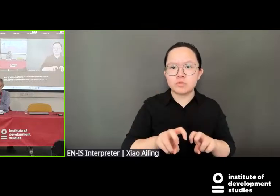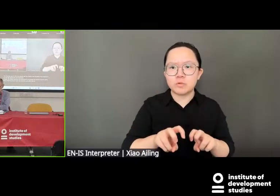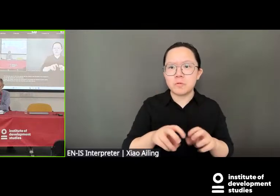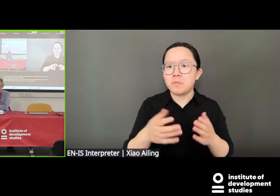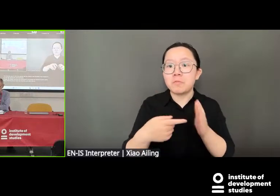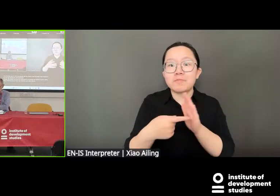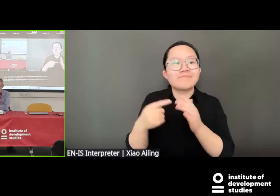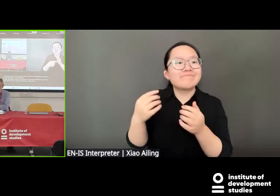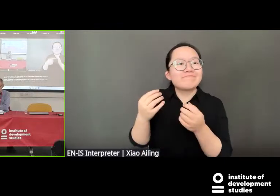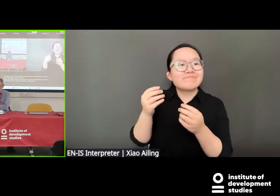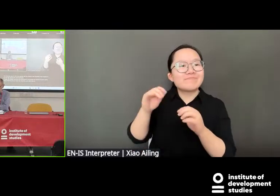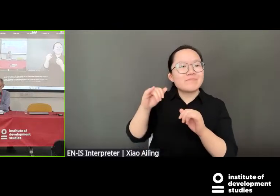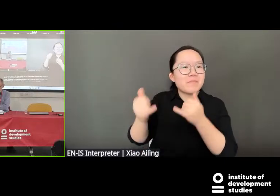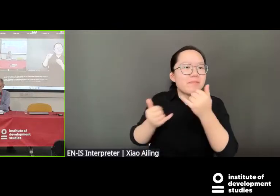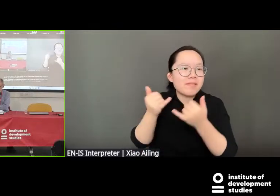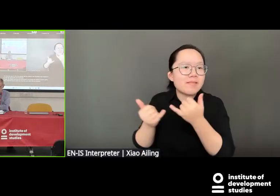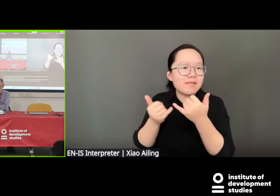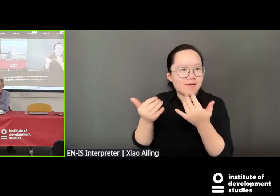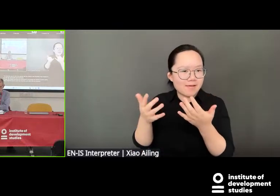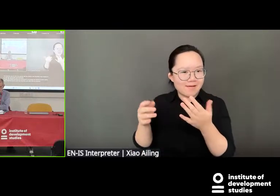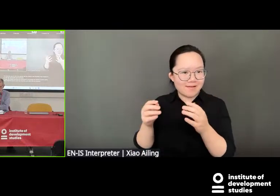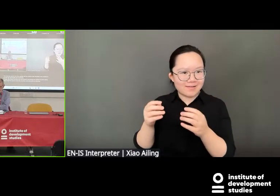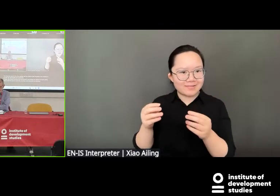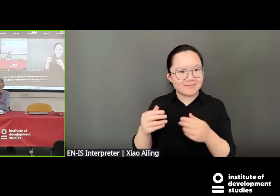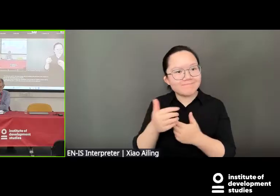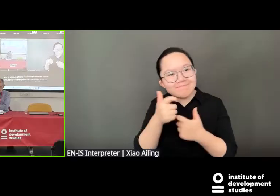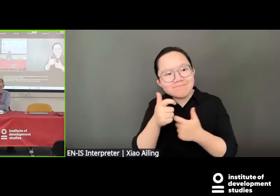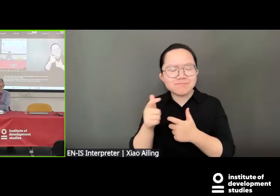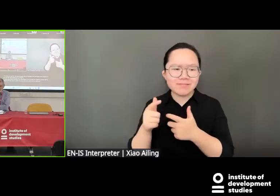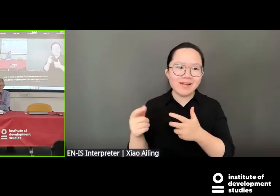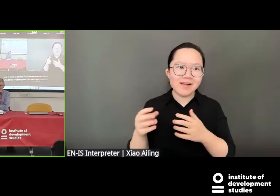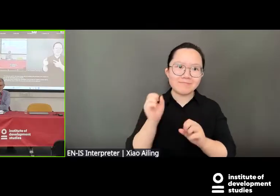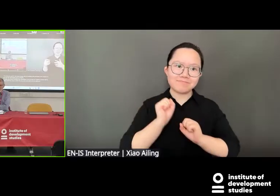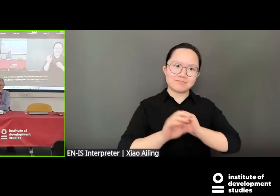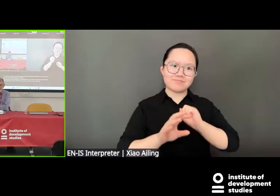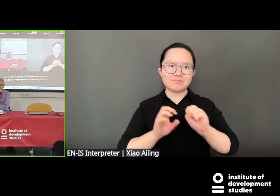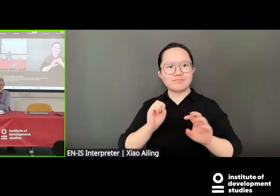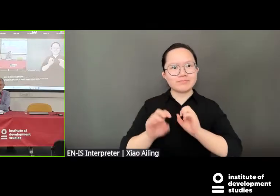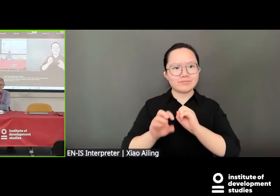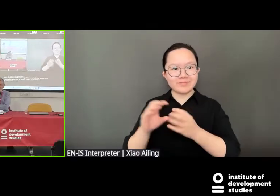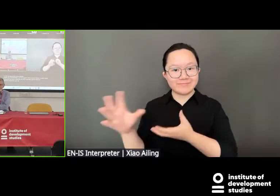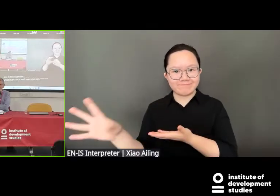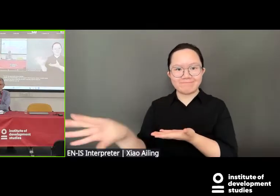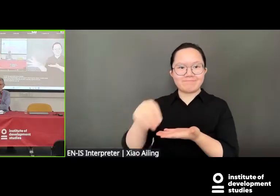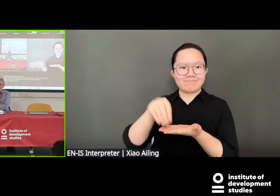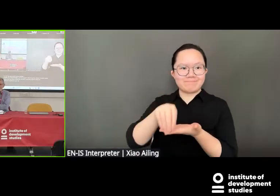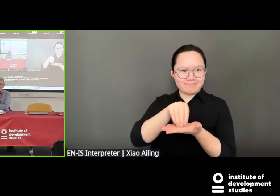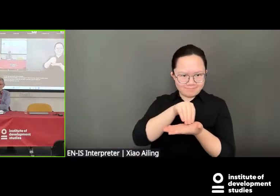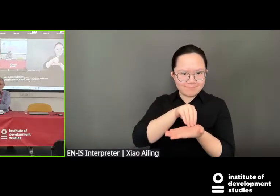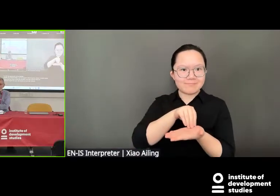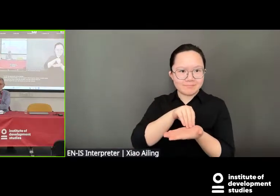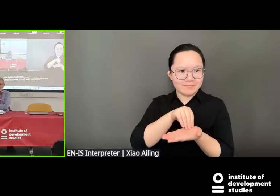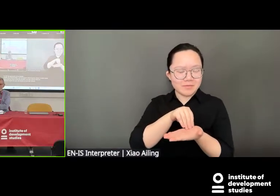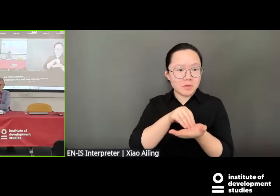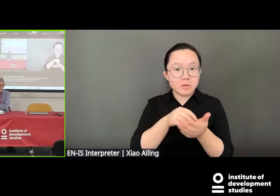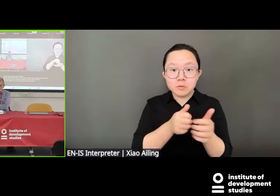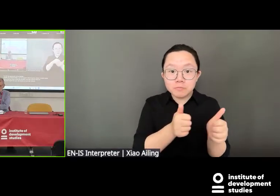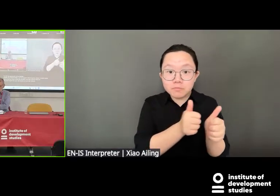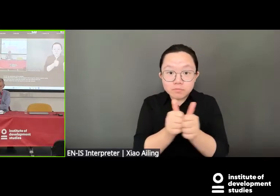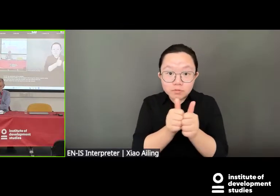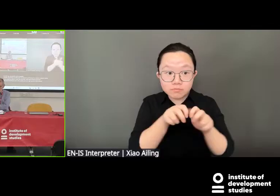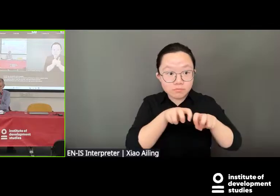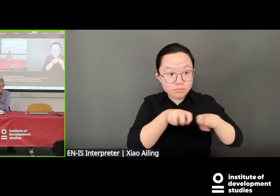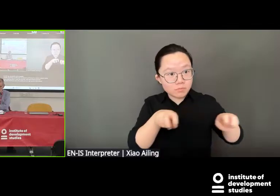at school and what could be improved. The peer researchers were not expected to have high research skills